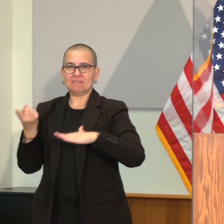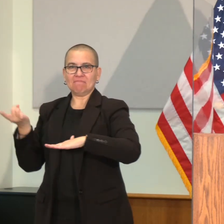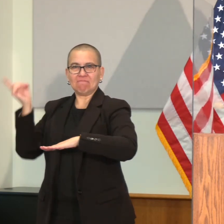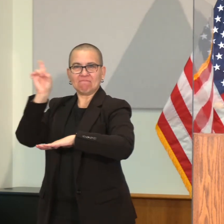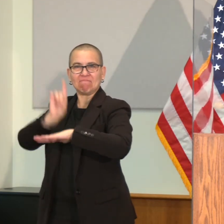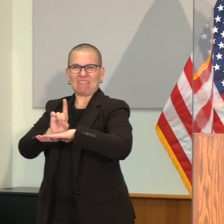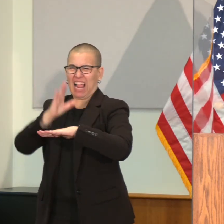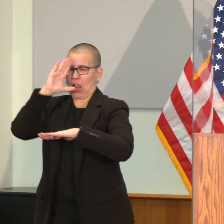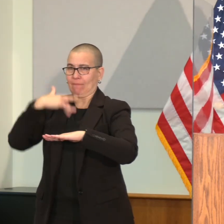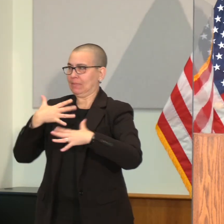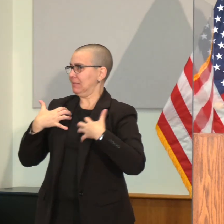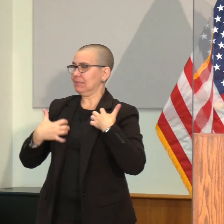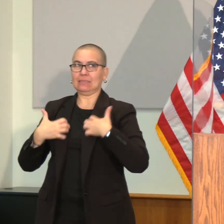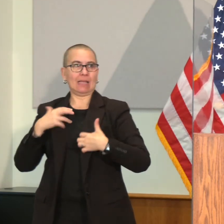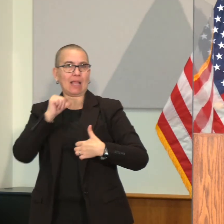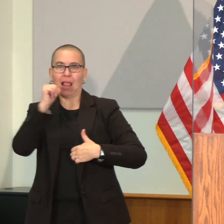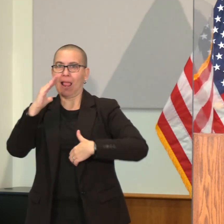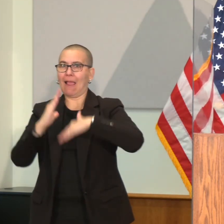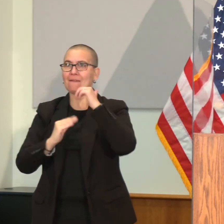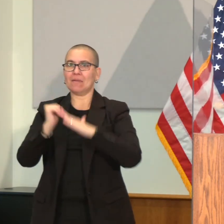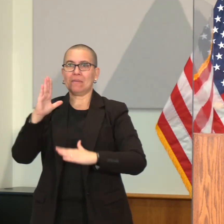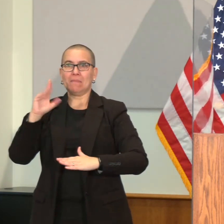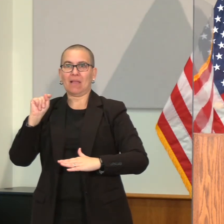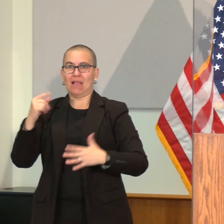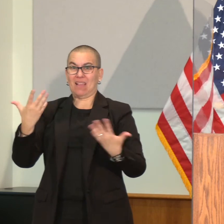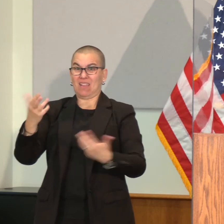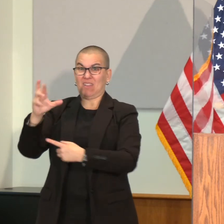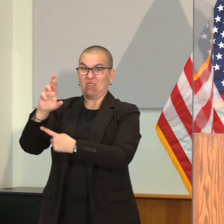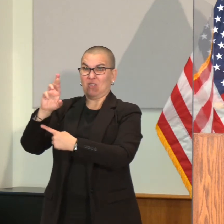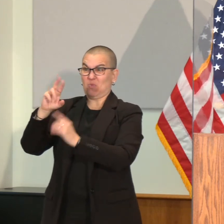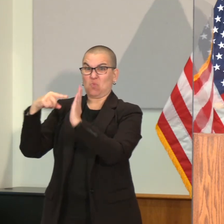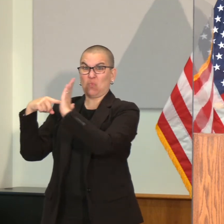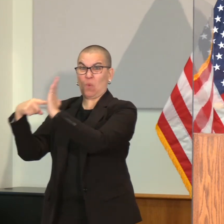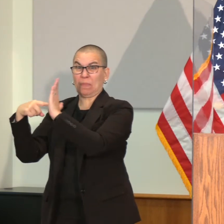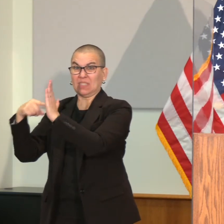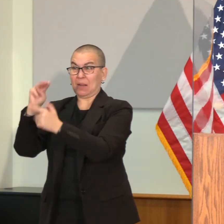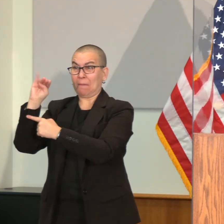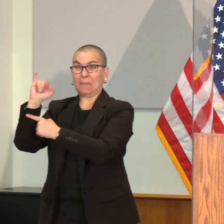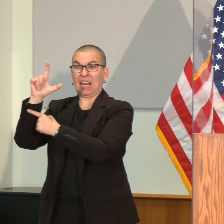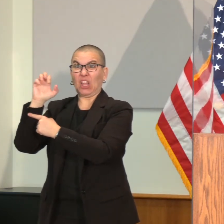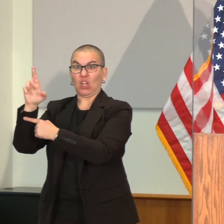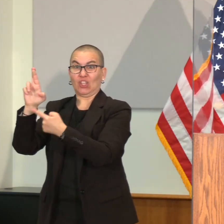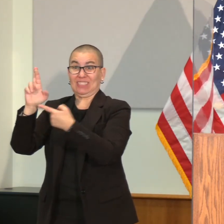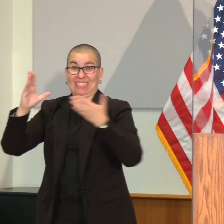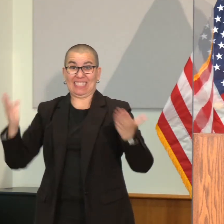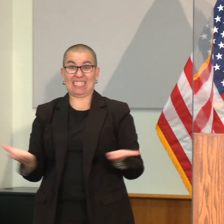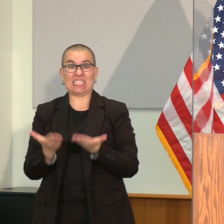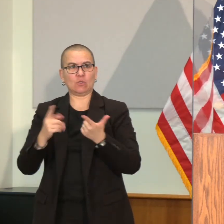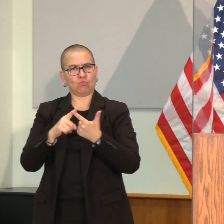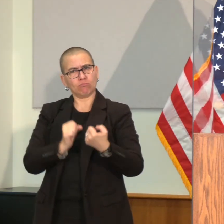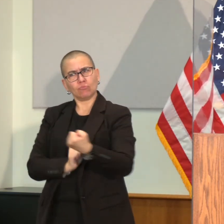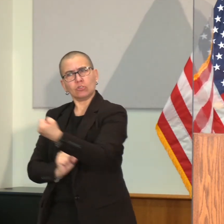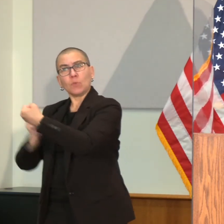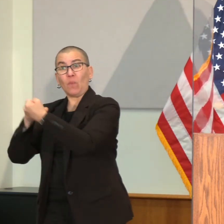being so politicized, Representative Miller is here to help further this discussion. I'd like to note